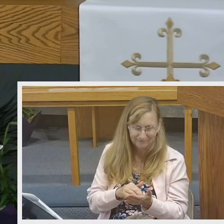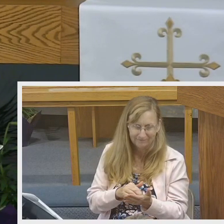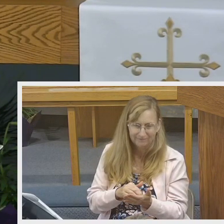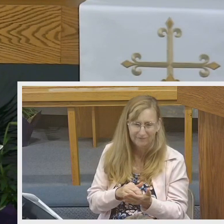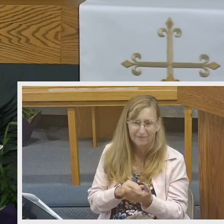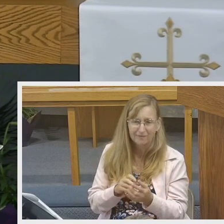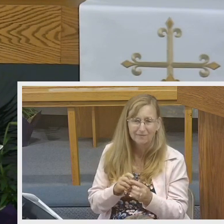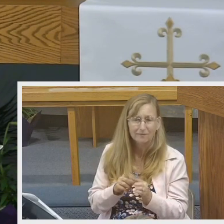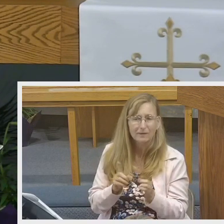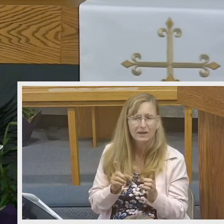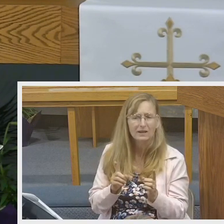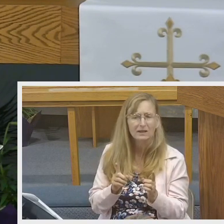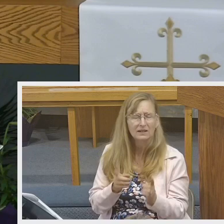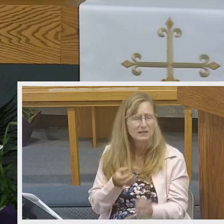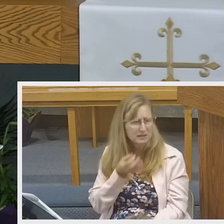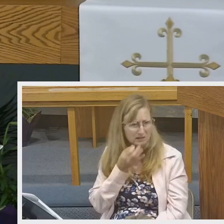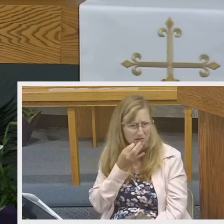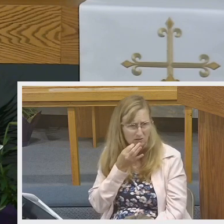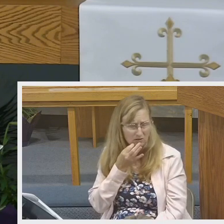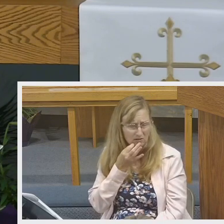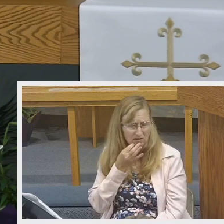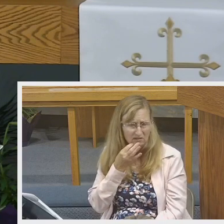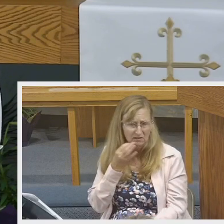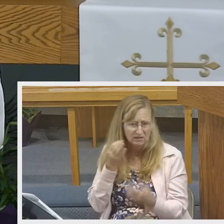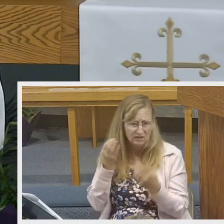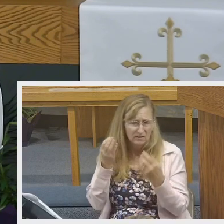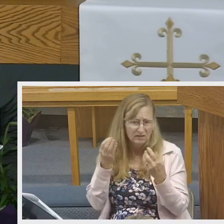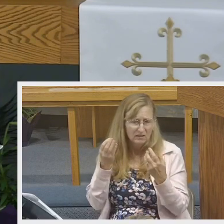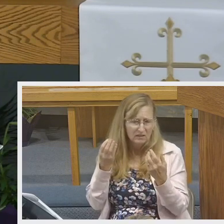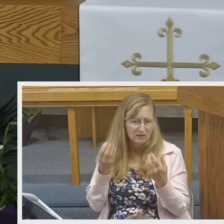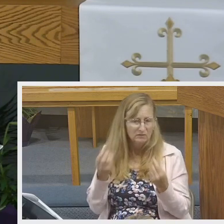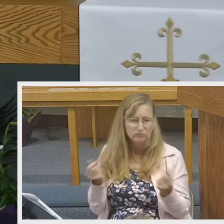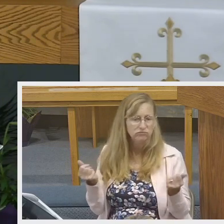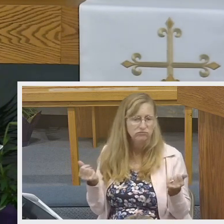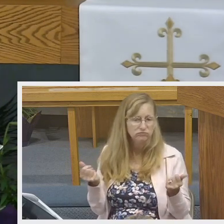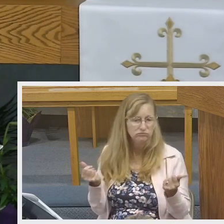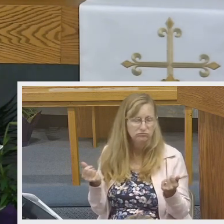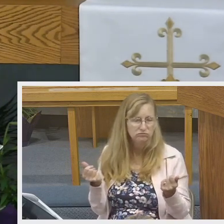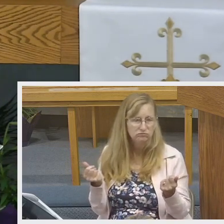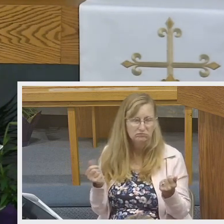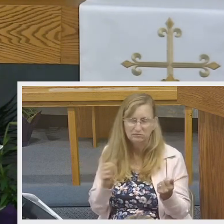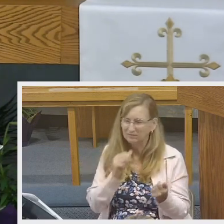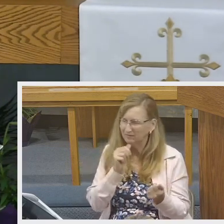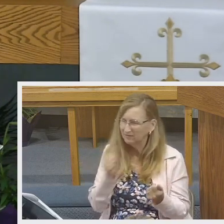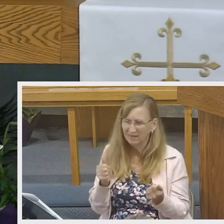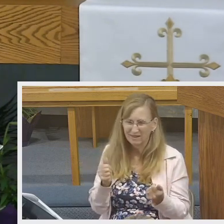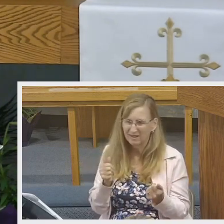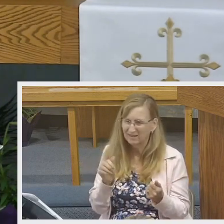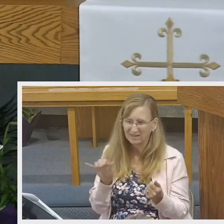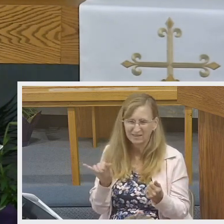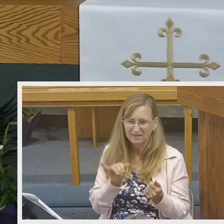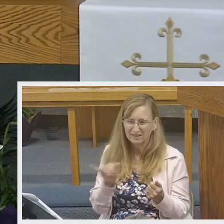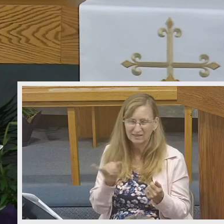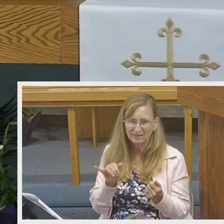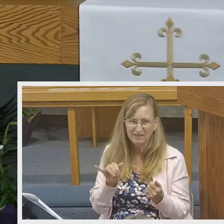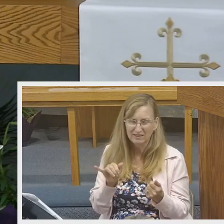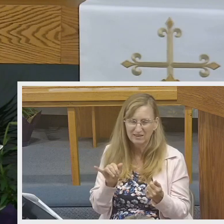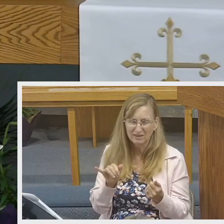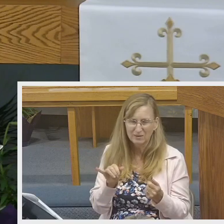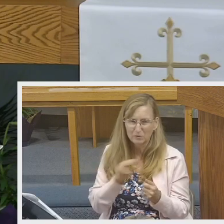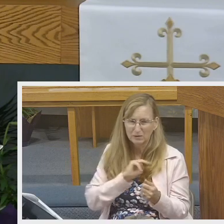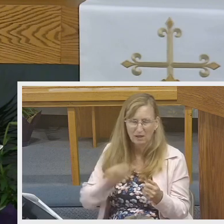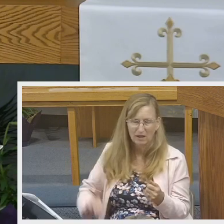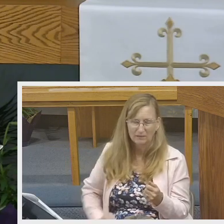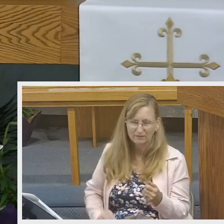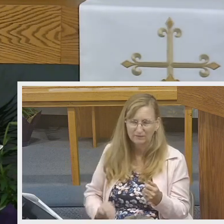But pretty soon they became disillusioned. It became clear that that was not the kind of Messiah that Christ was. He had